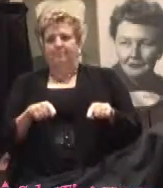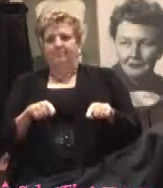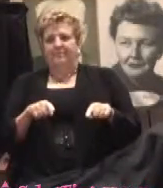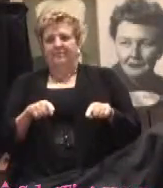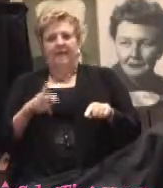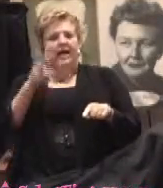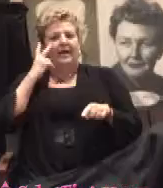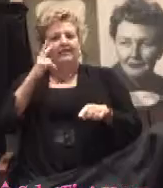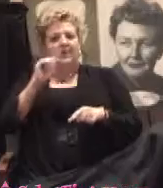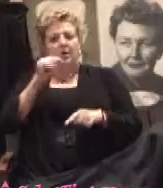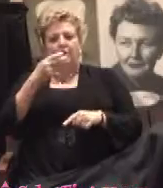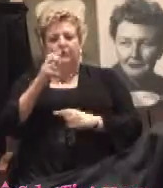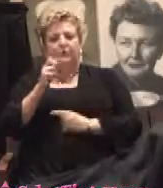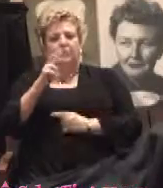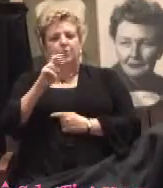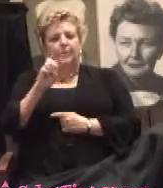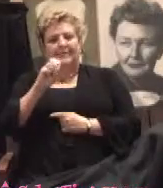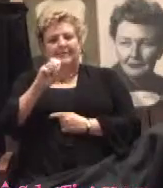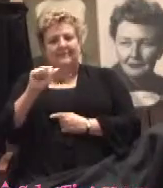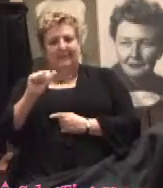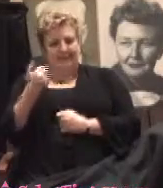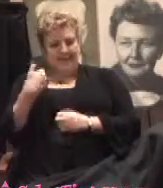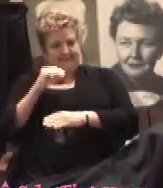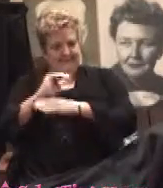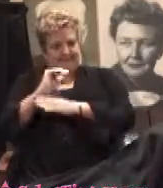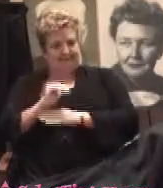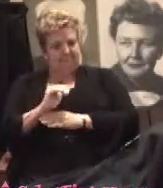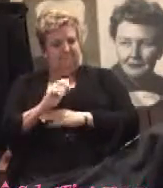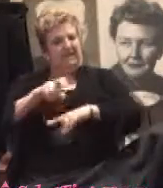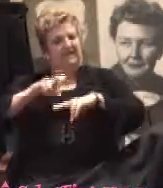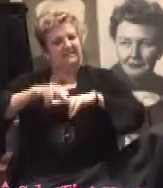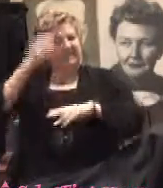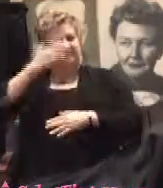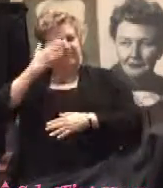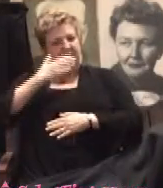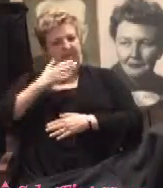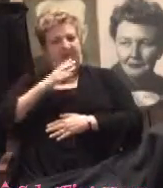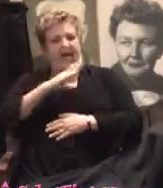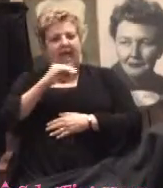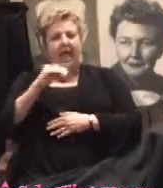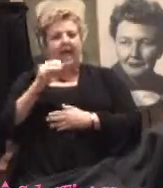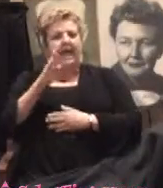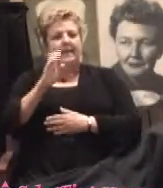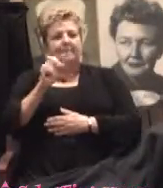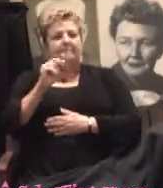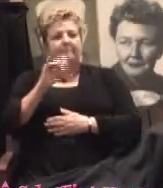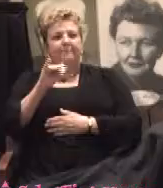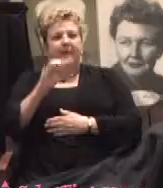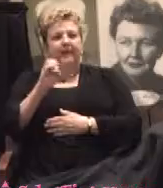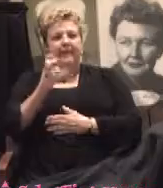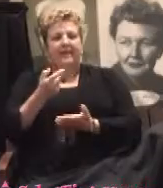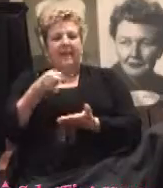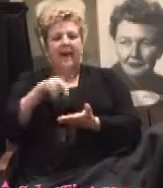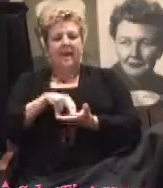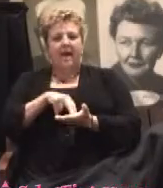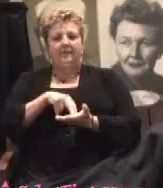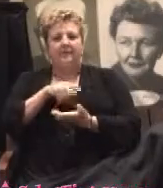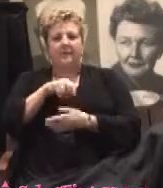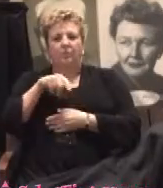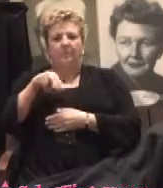last night, and I sat down in the front row, and Bonnie got up to read the steps. Is everybody here for that? When Bonnie started